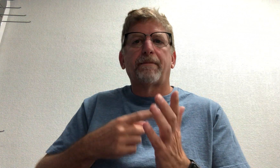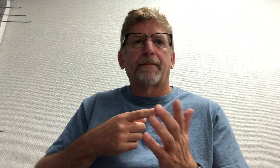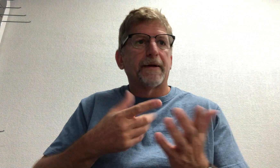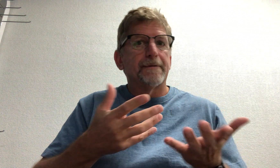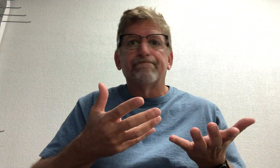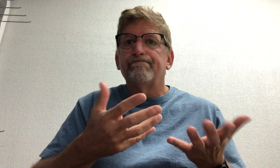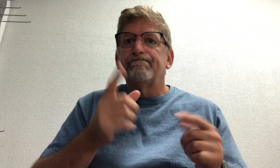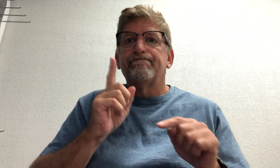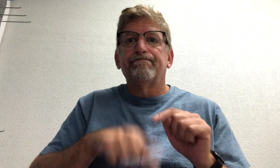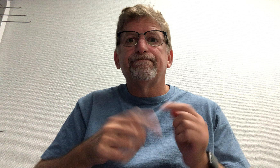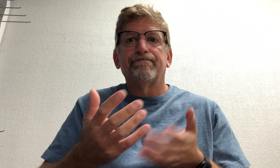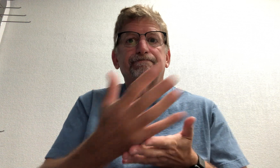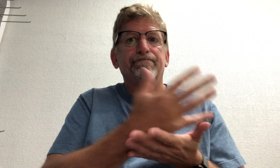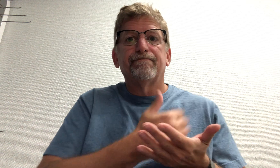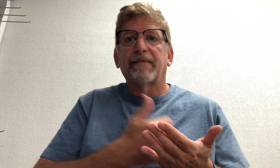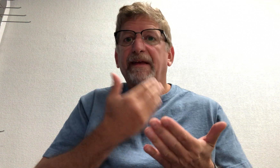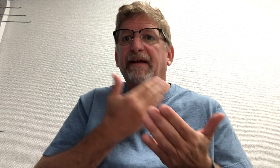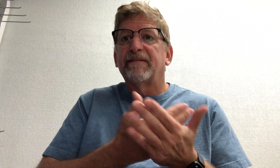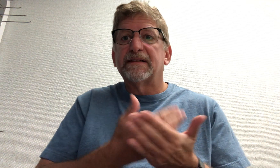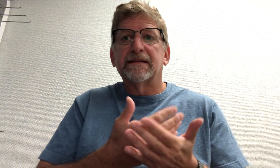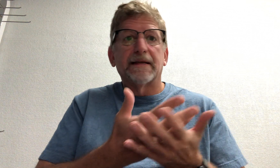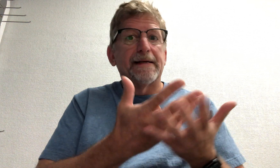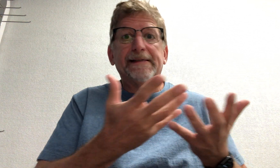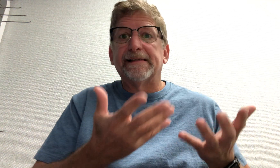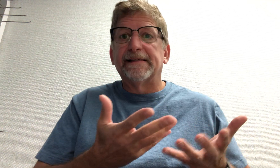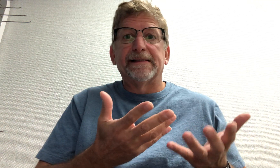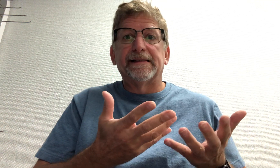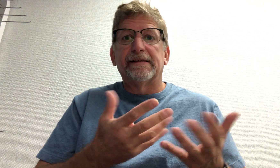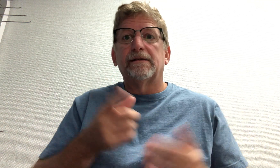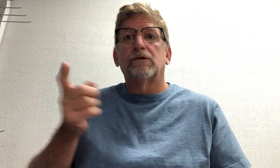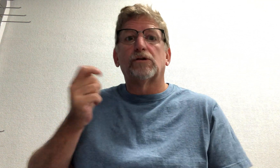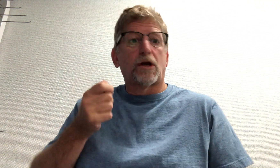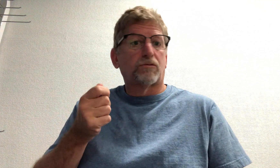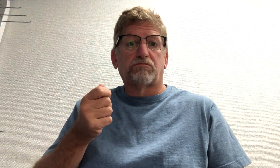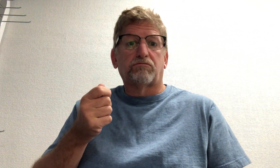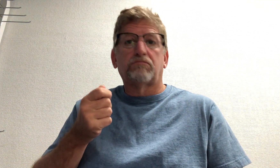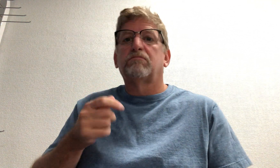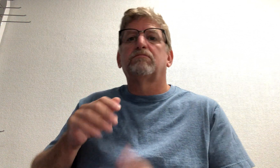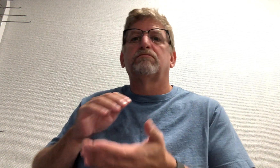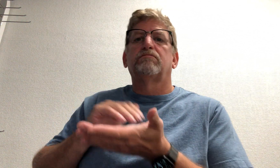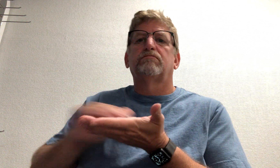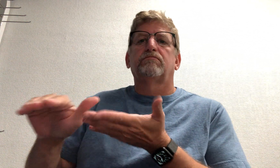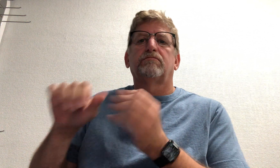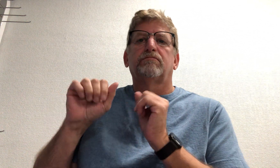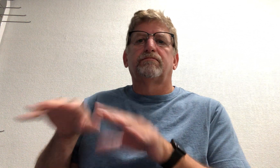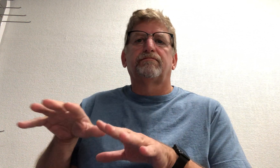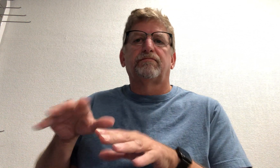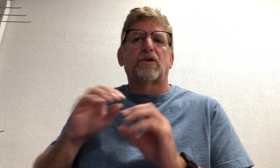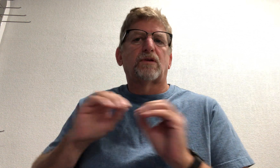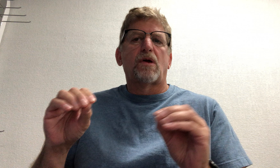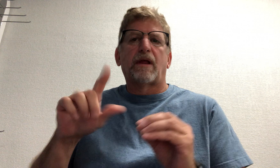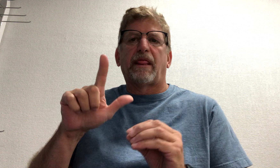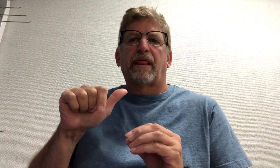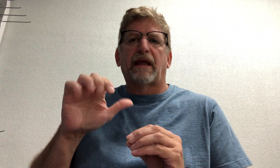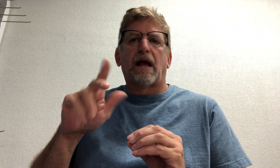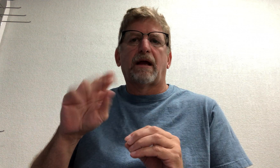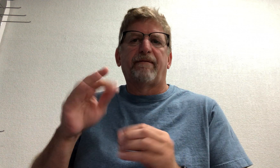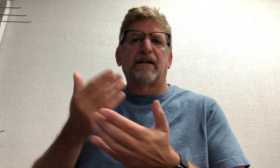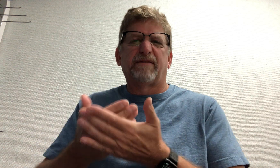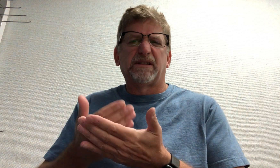bad reason. What, Jay was like, you guys, if this happened on that job, what else can you tell somebody?